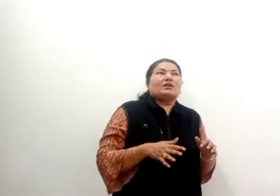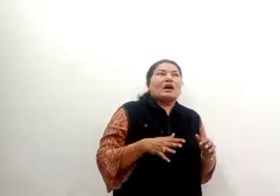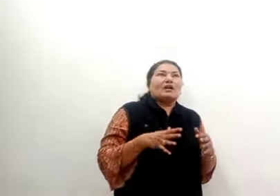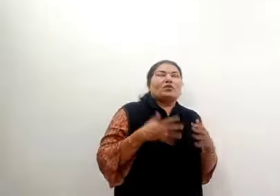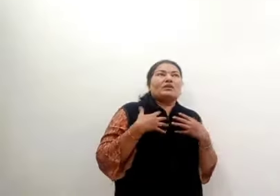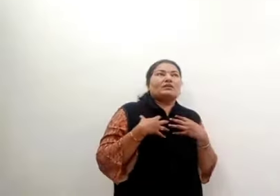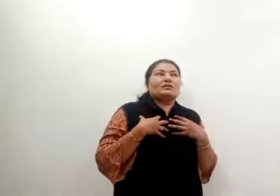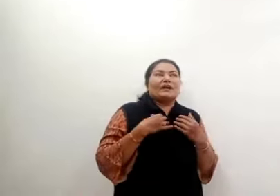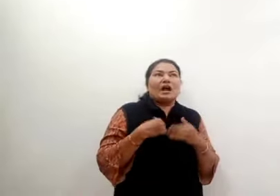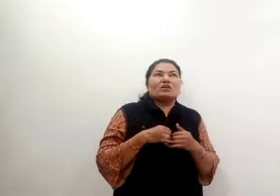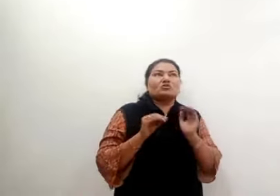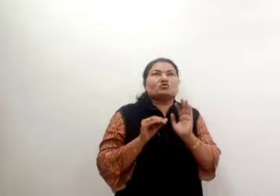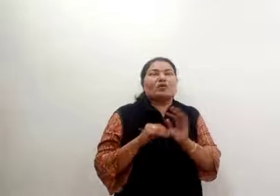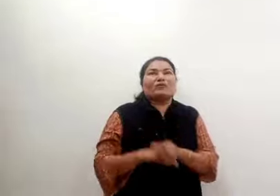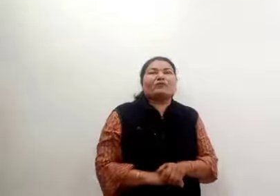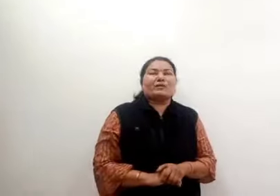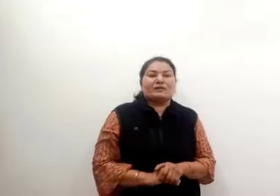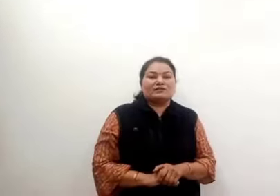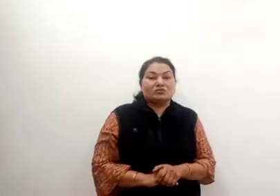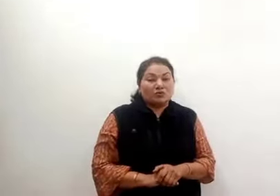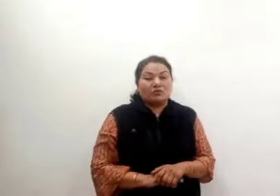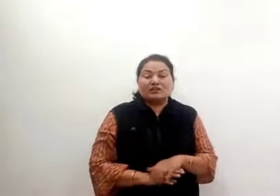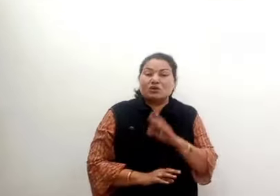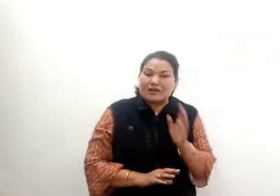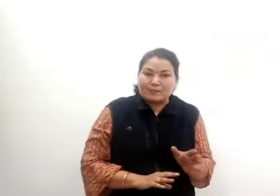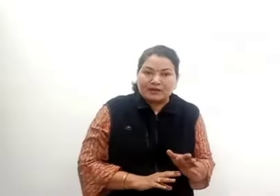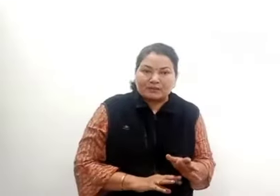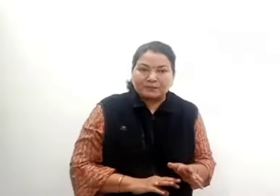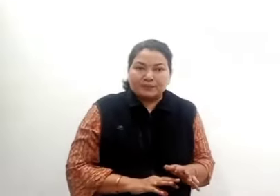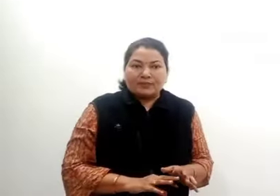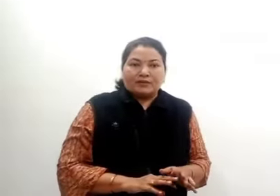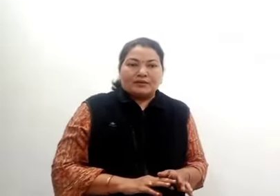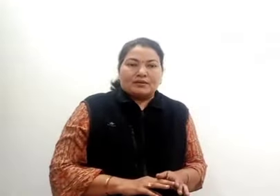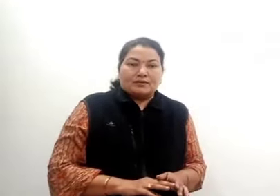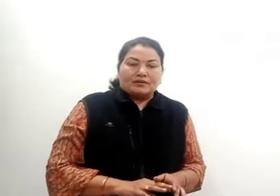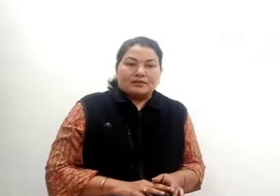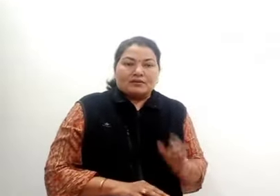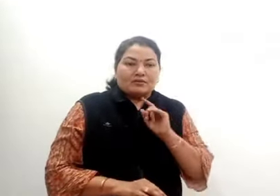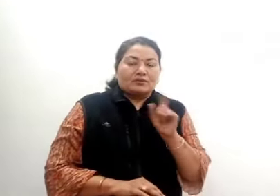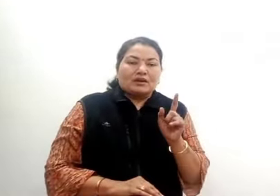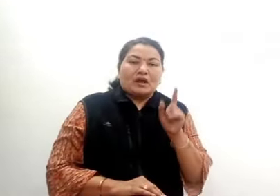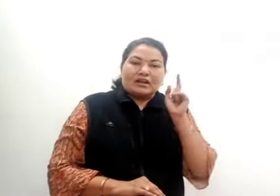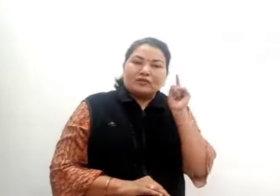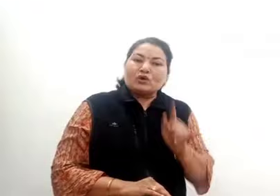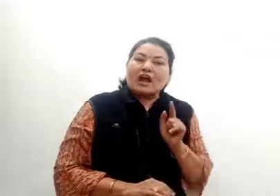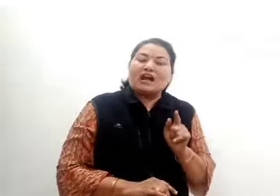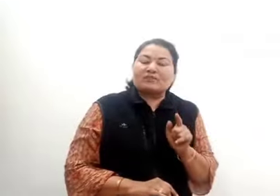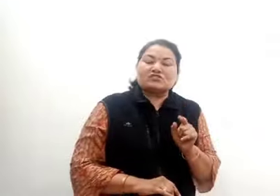I want my heart to stop for 5 minutes. No, it is not happening. If your heart will stop